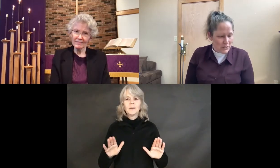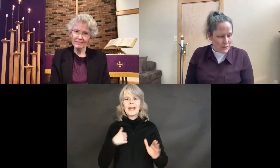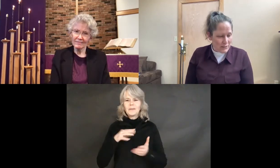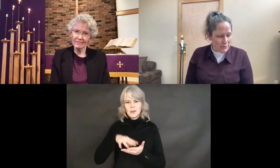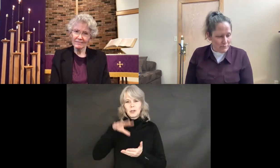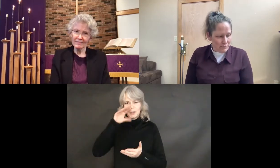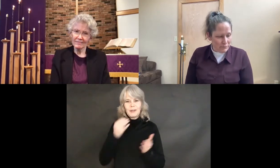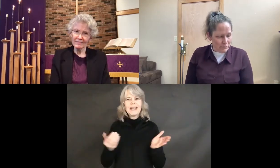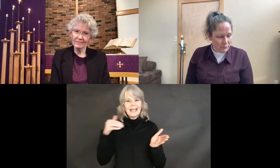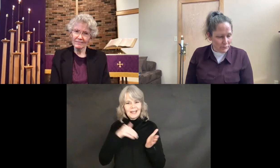Jesus.